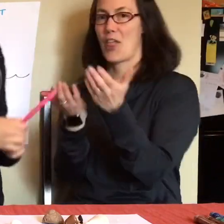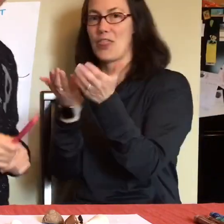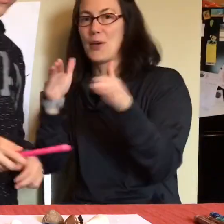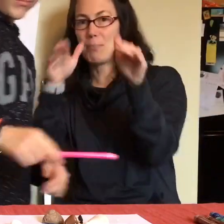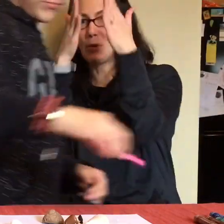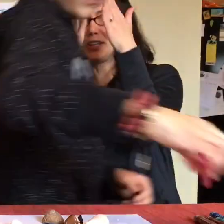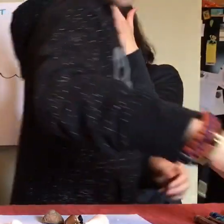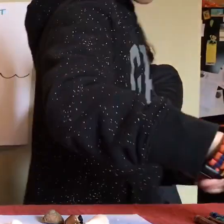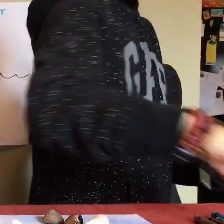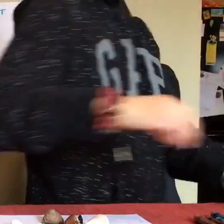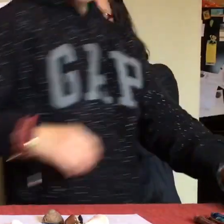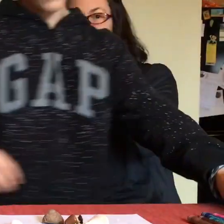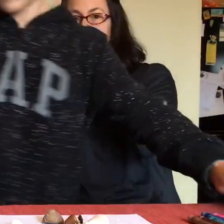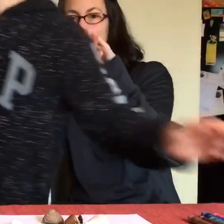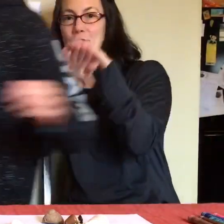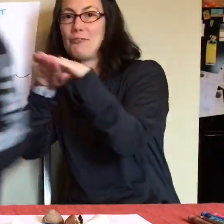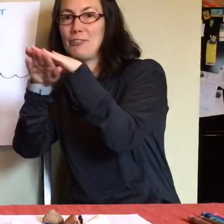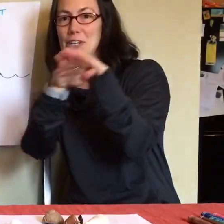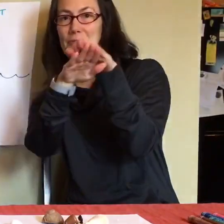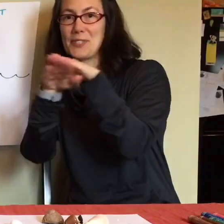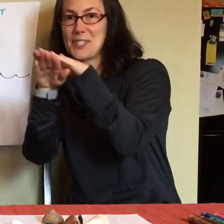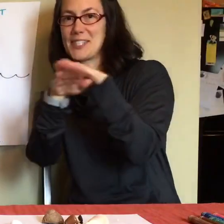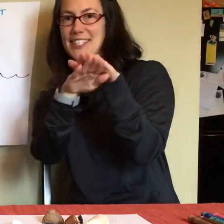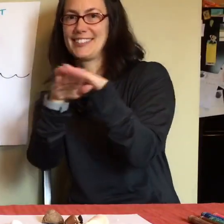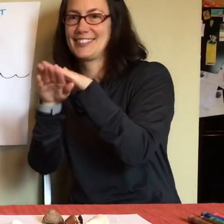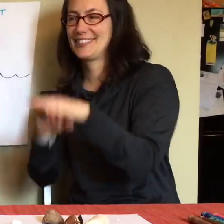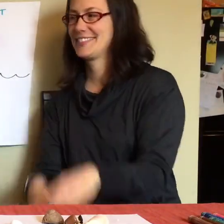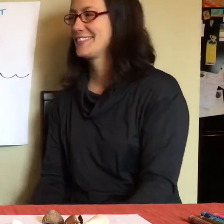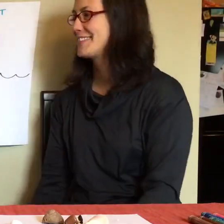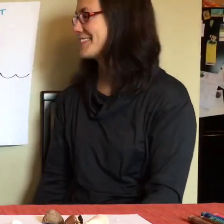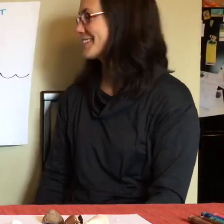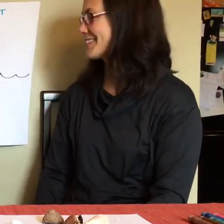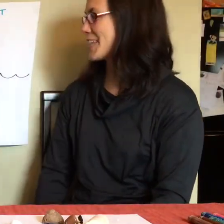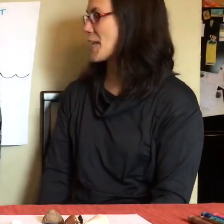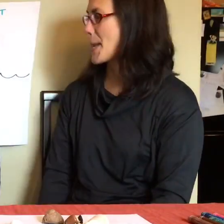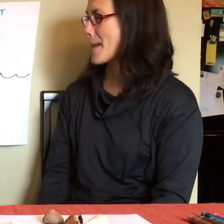The bowling pin floats.